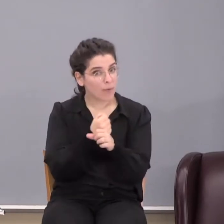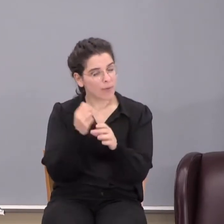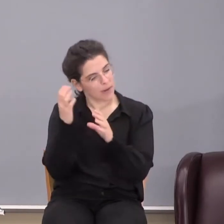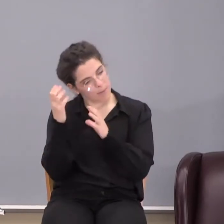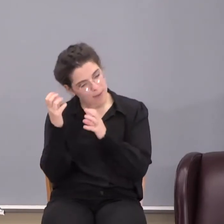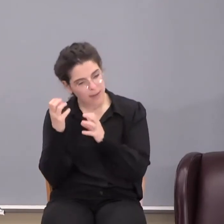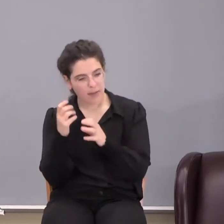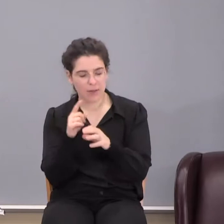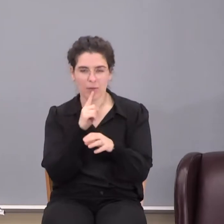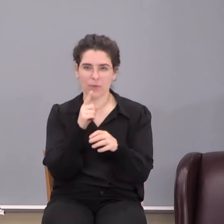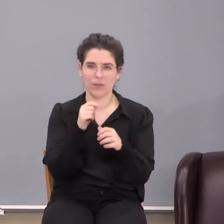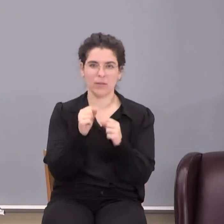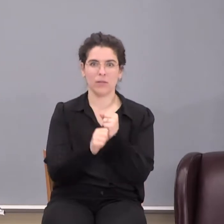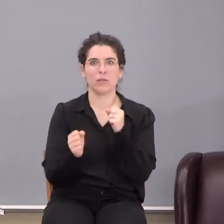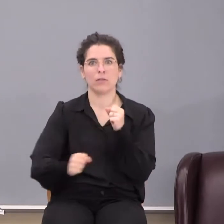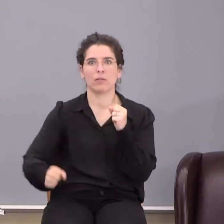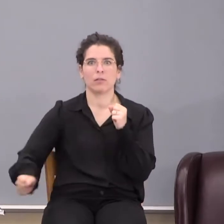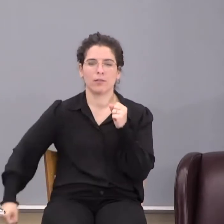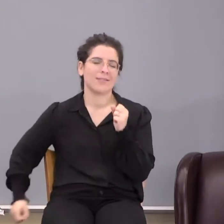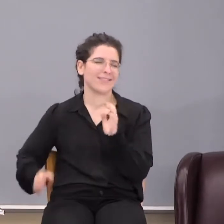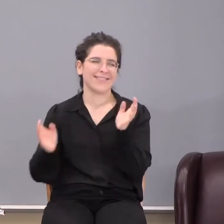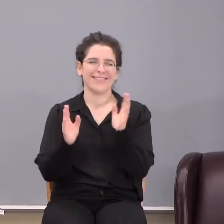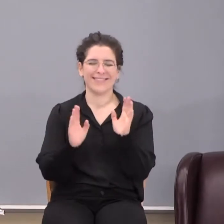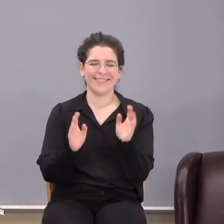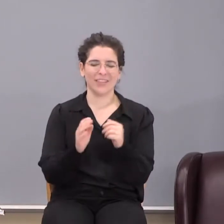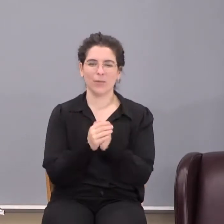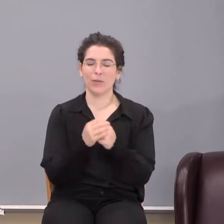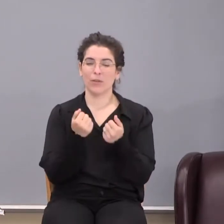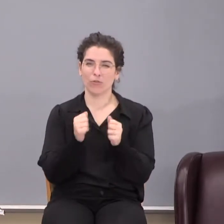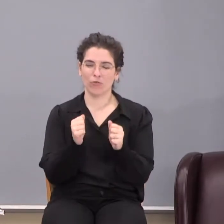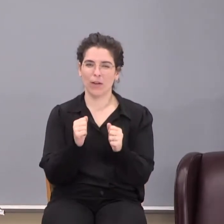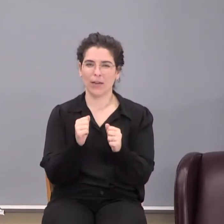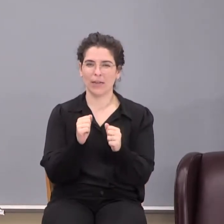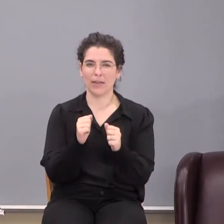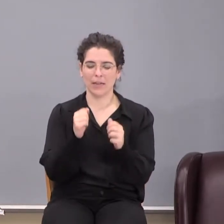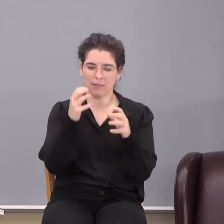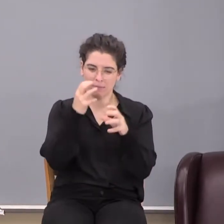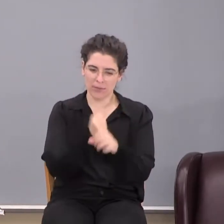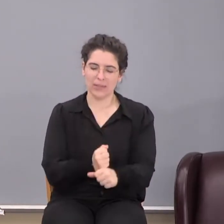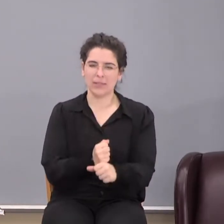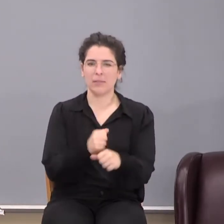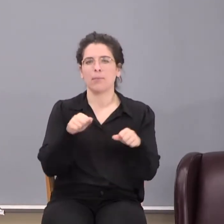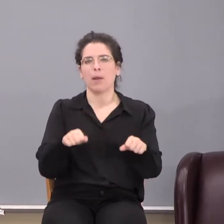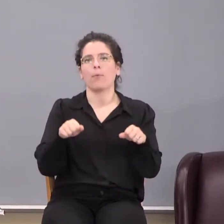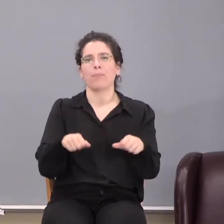you know, we're going to be here for, this show is going to go on a long time. No, no, we're going to just try to deal with it as succinctly as possible.